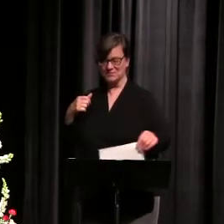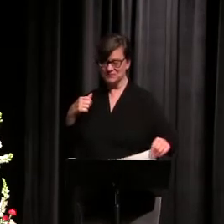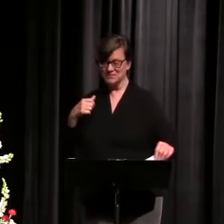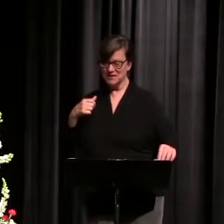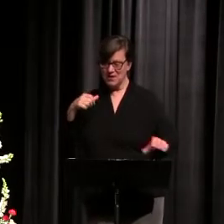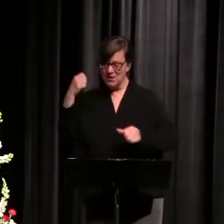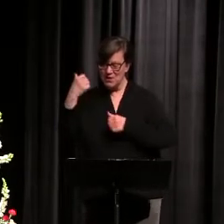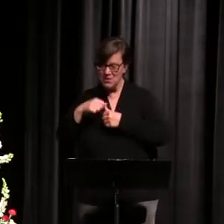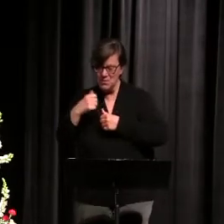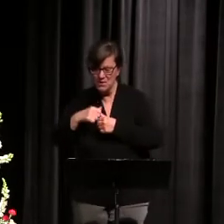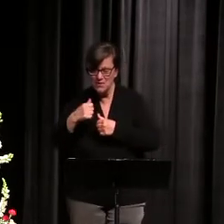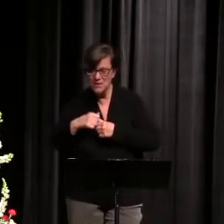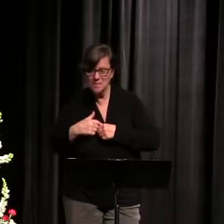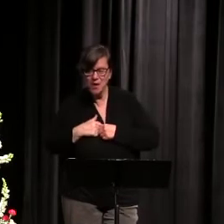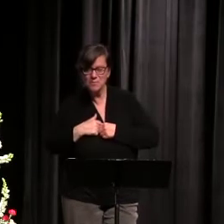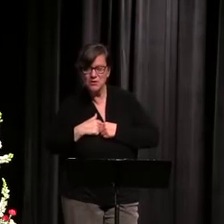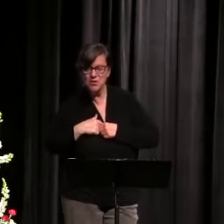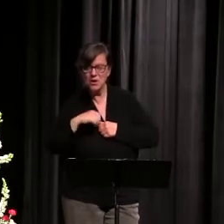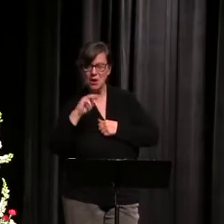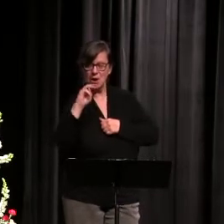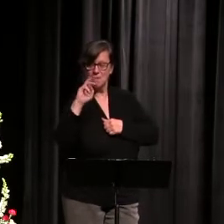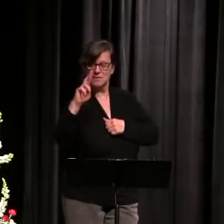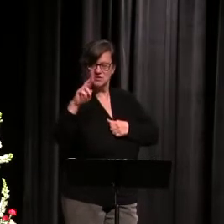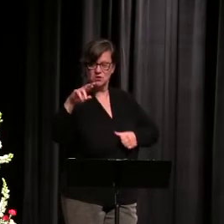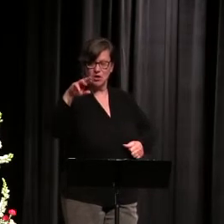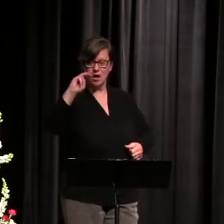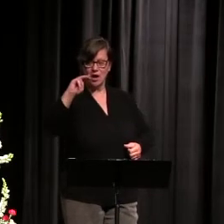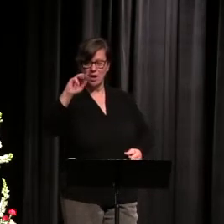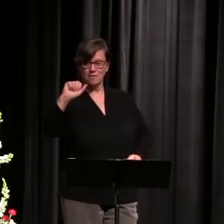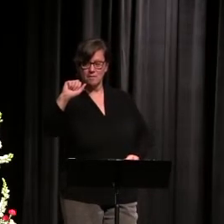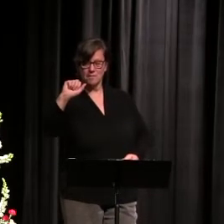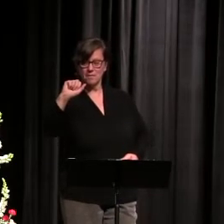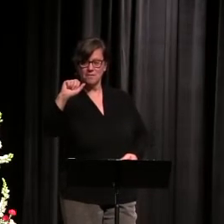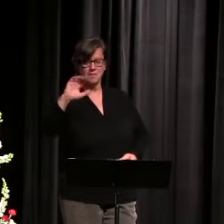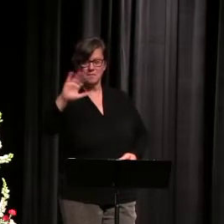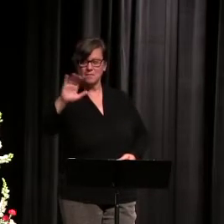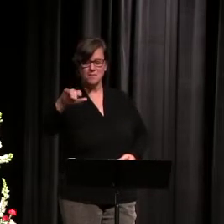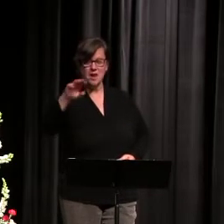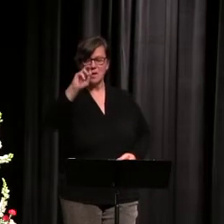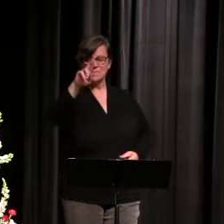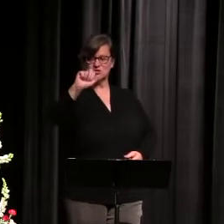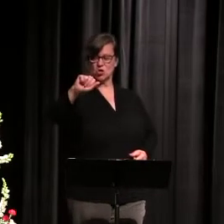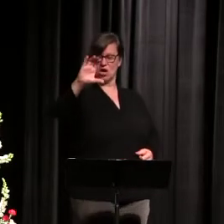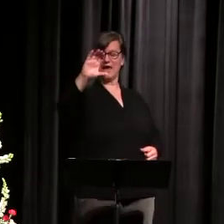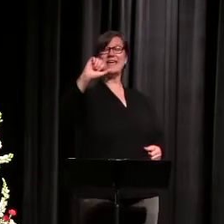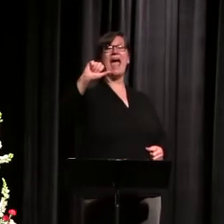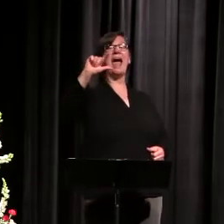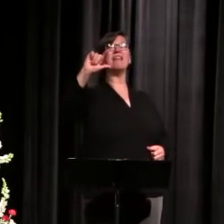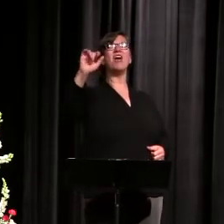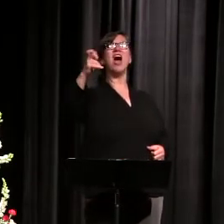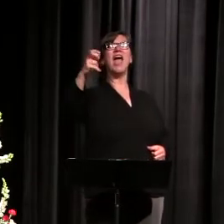cheering at a Friday night football game where there is so much spirit in the atmosphere that it feels straight out of a movie,